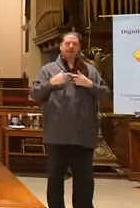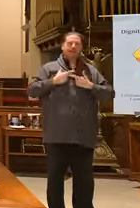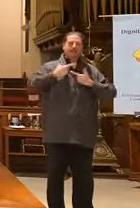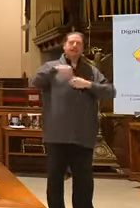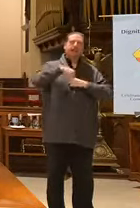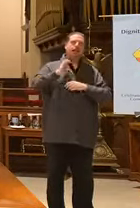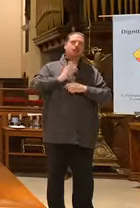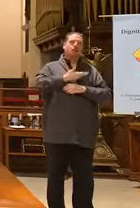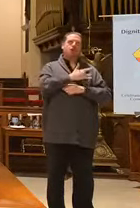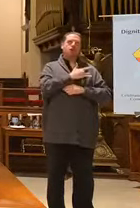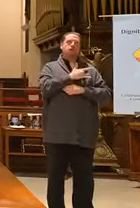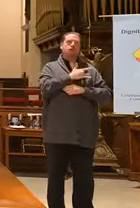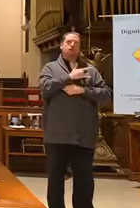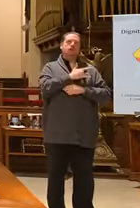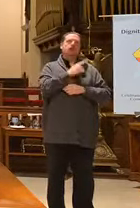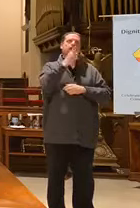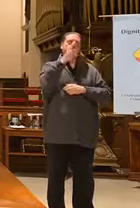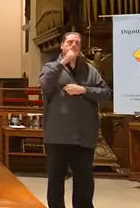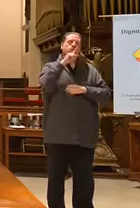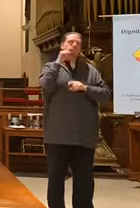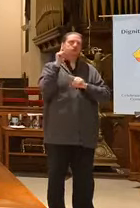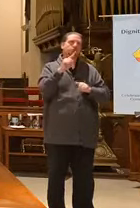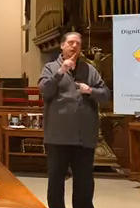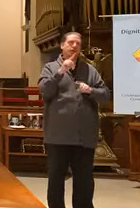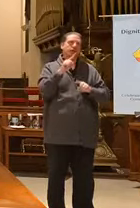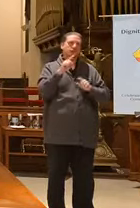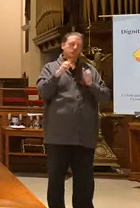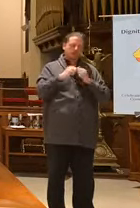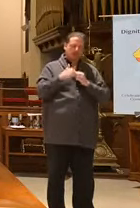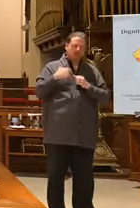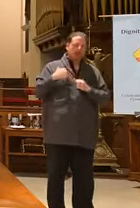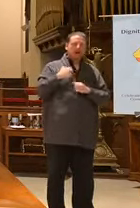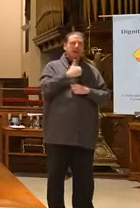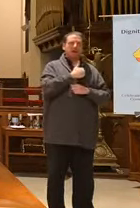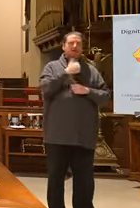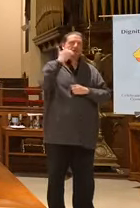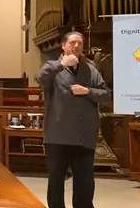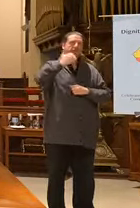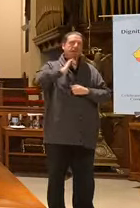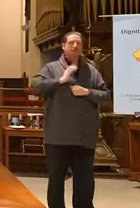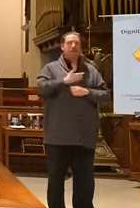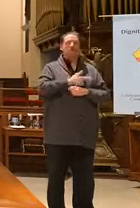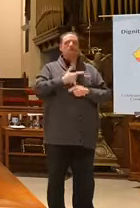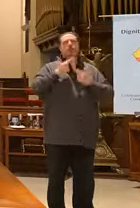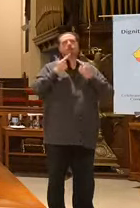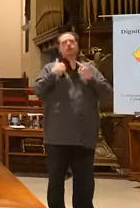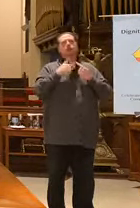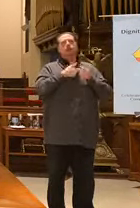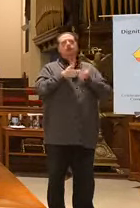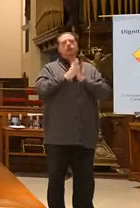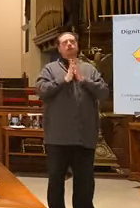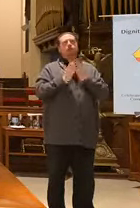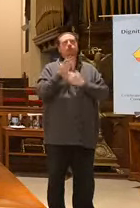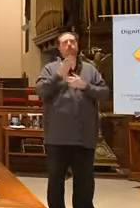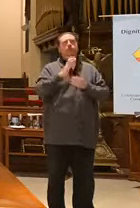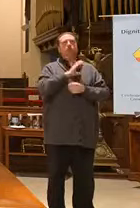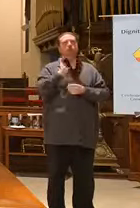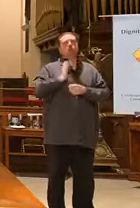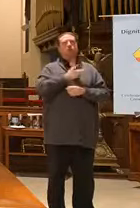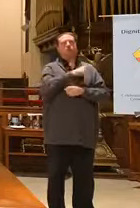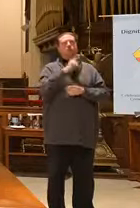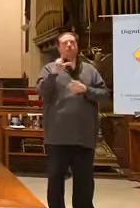own hearts, that you would respond and be with us every day of our lives. We ask this through Christ our